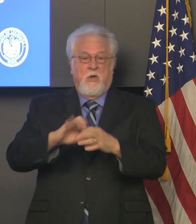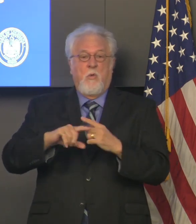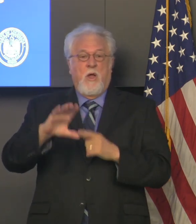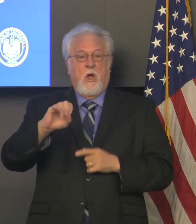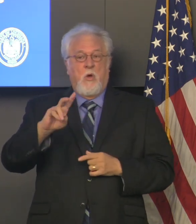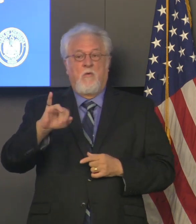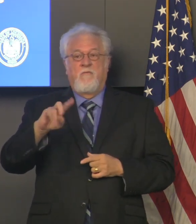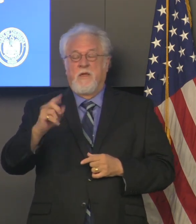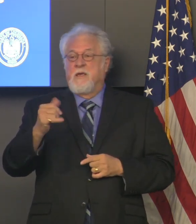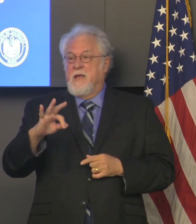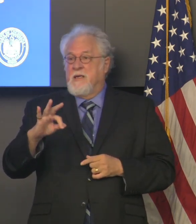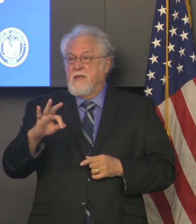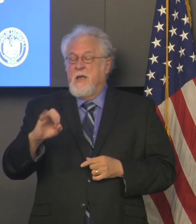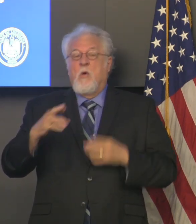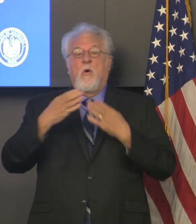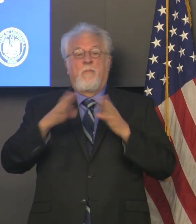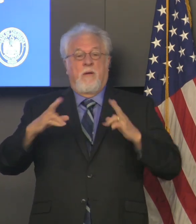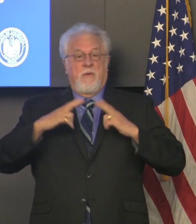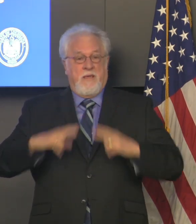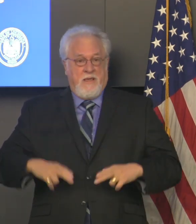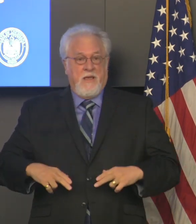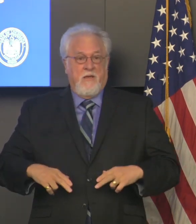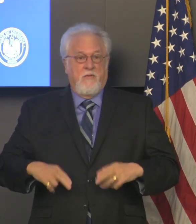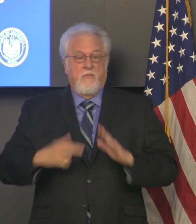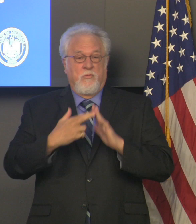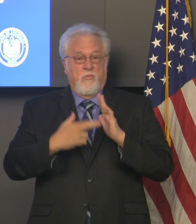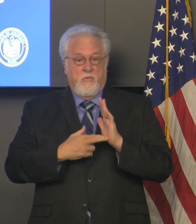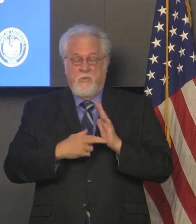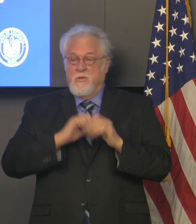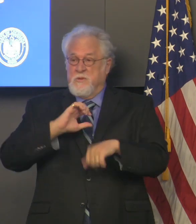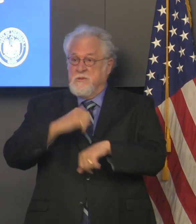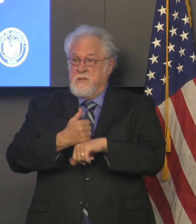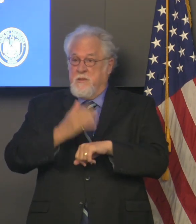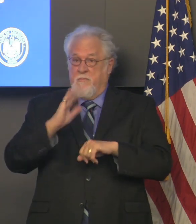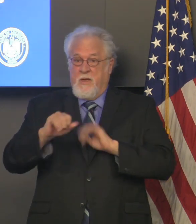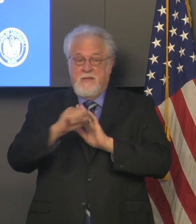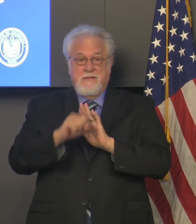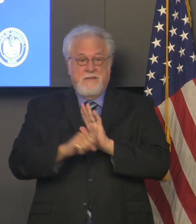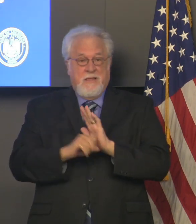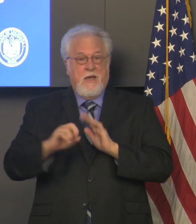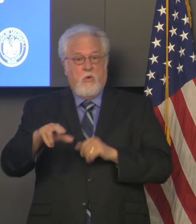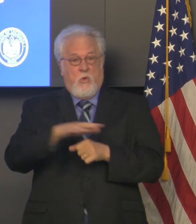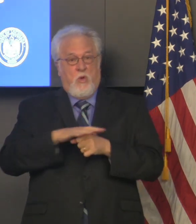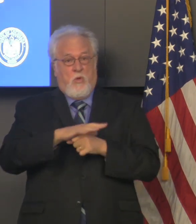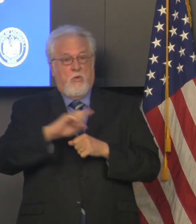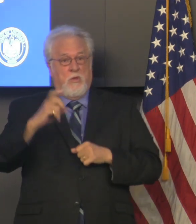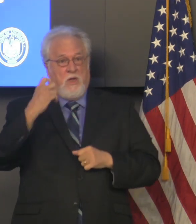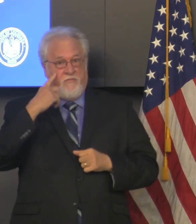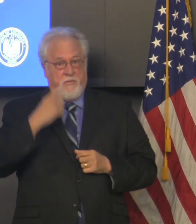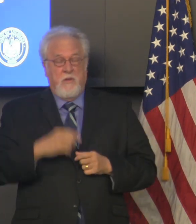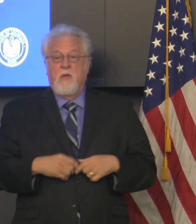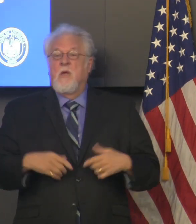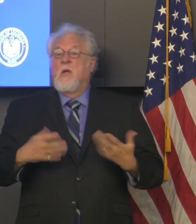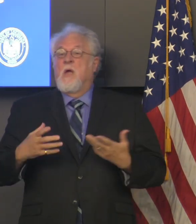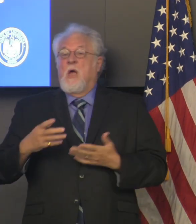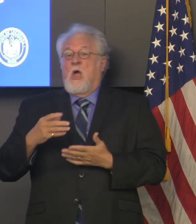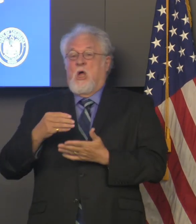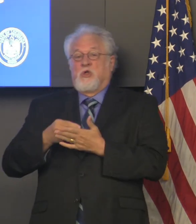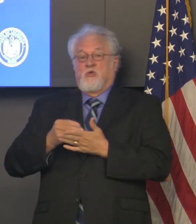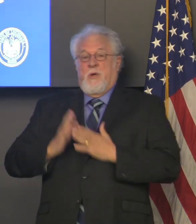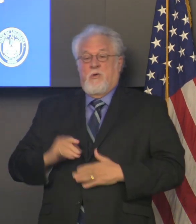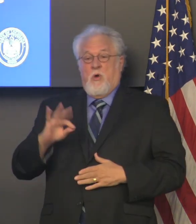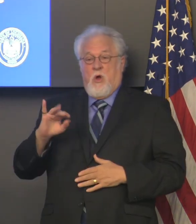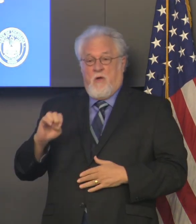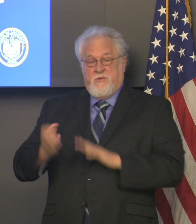COVID-19 or the public health measures put in place by state or local government officials. The Treasurer's Office is